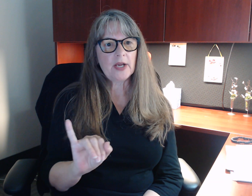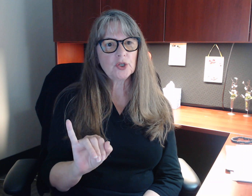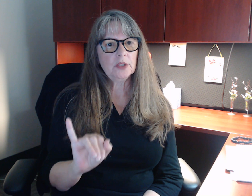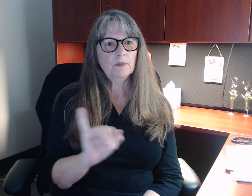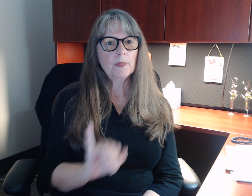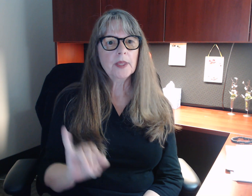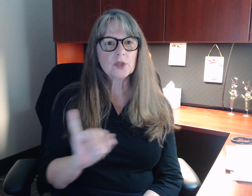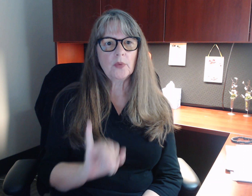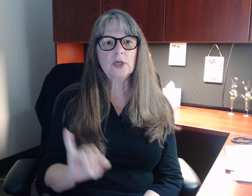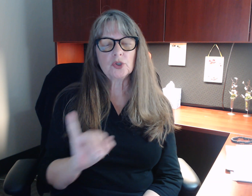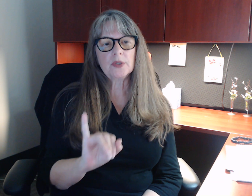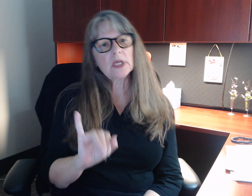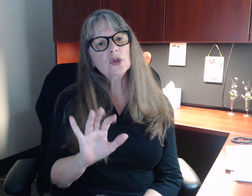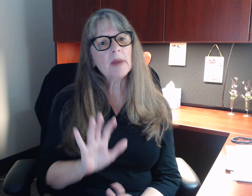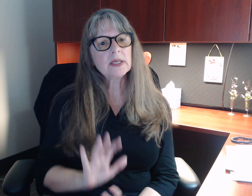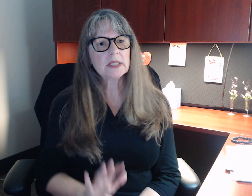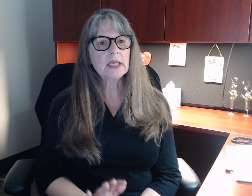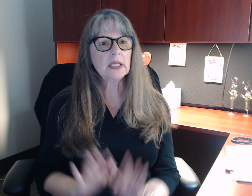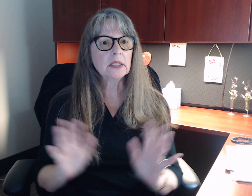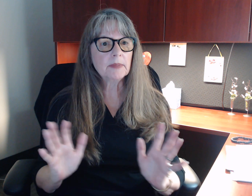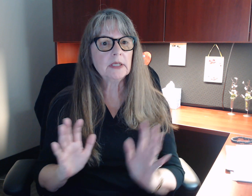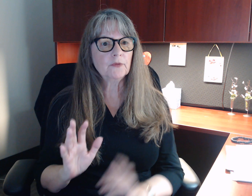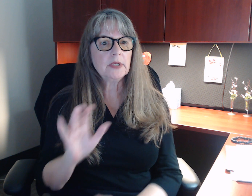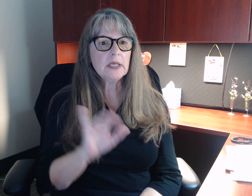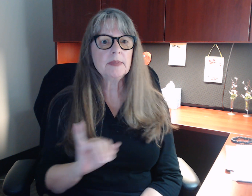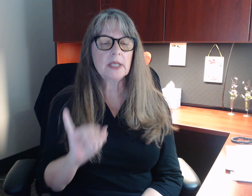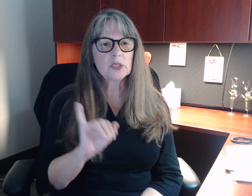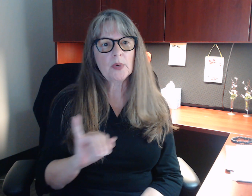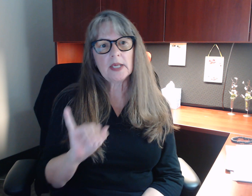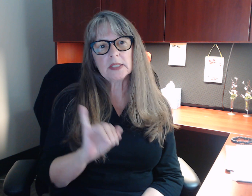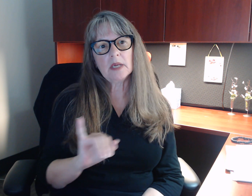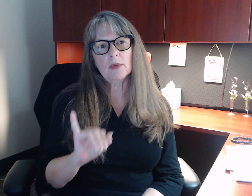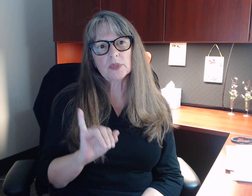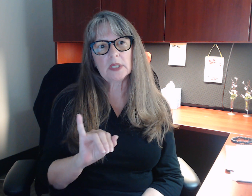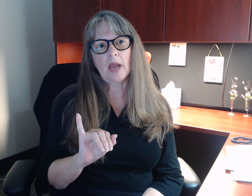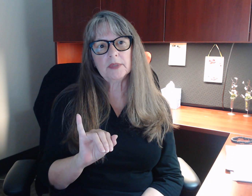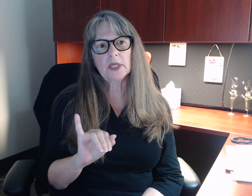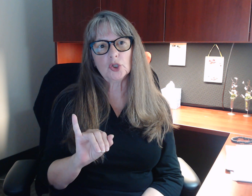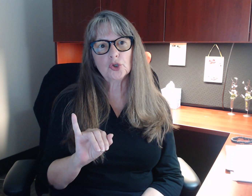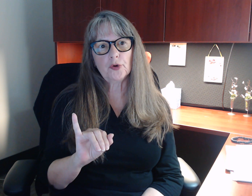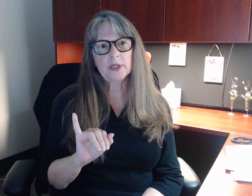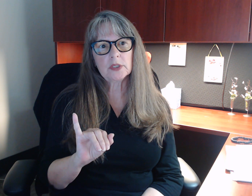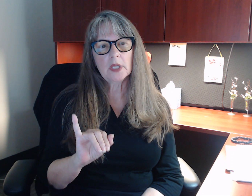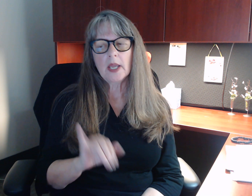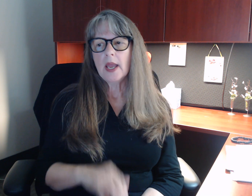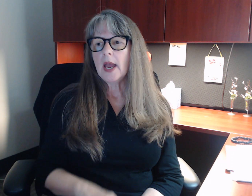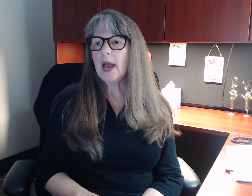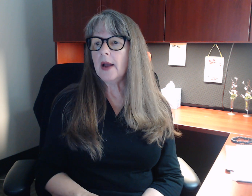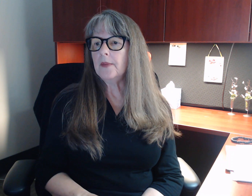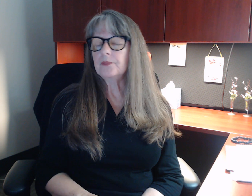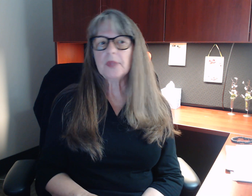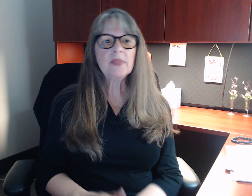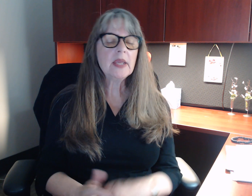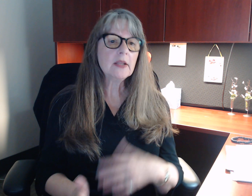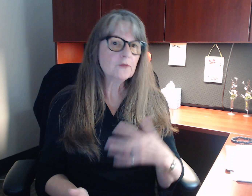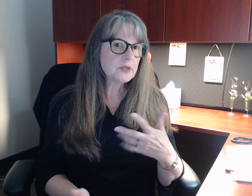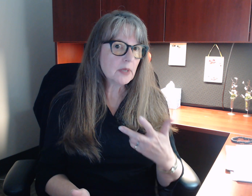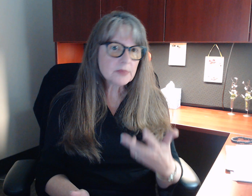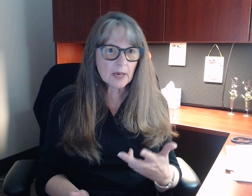infection. So insurance. And you might see it a little bit differently, but that's the way I see it most of the time is insurance. And then if sometimes they